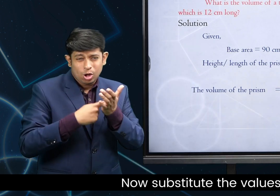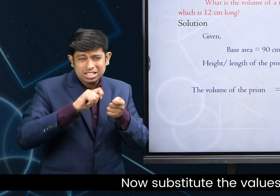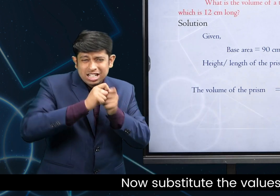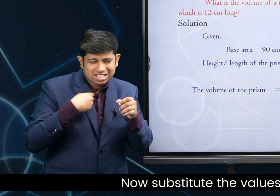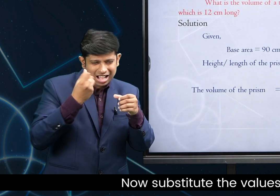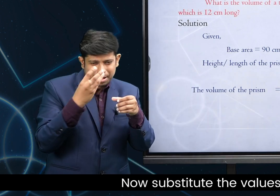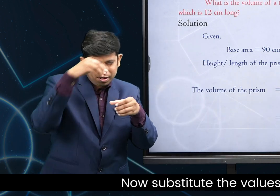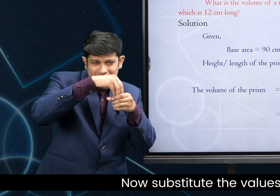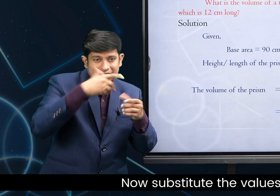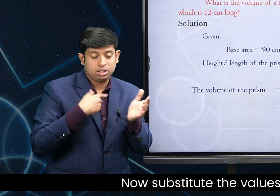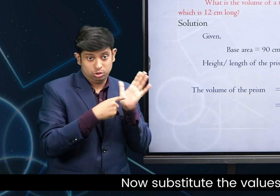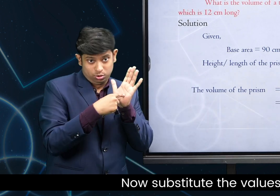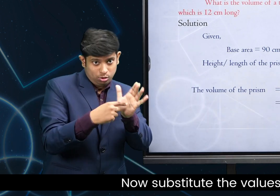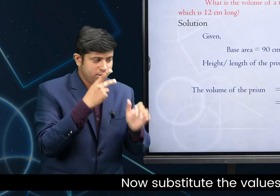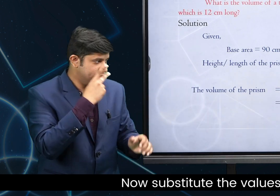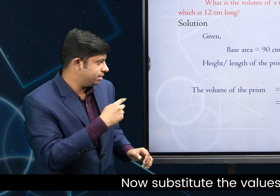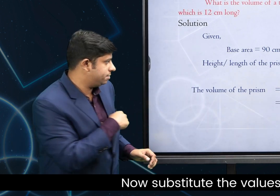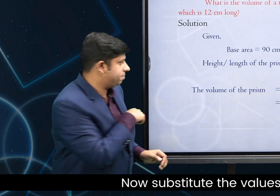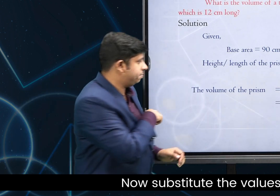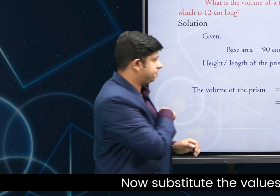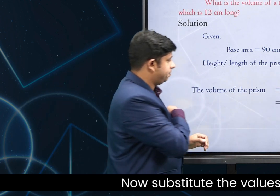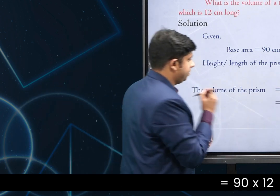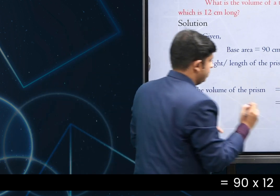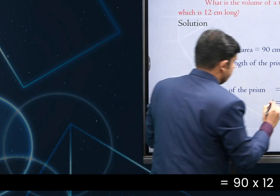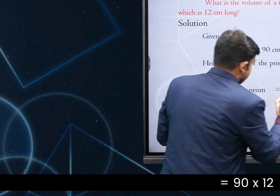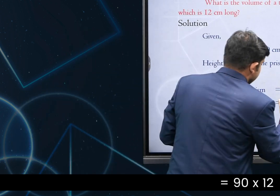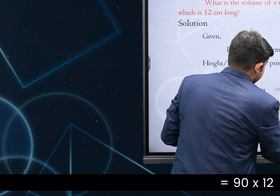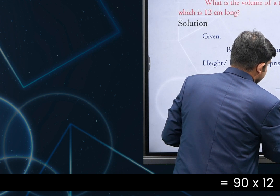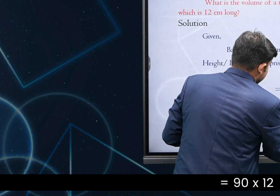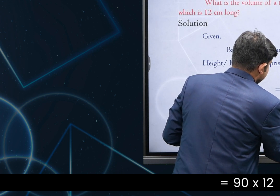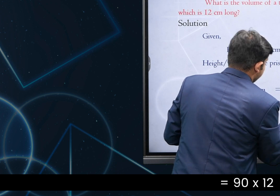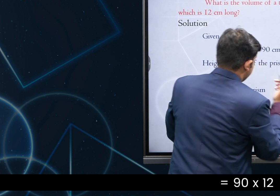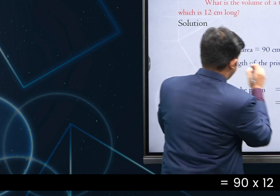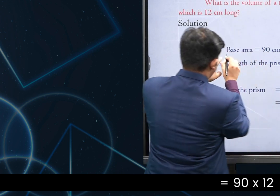Now substitute the values in the formula, that is 90 into 12.